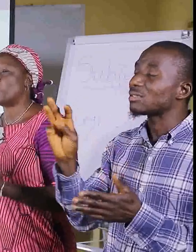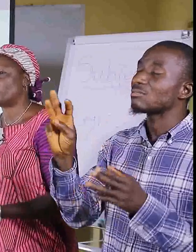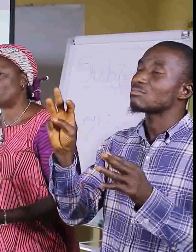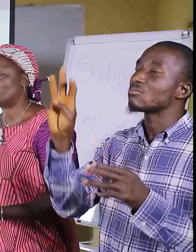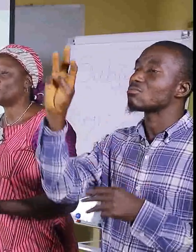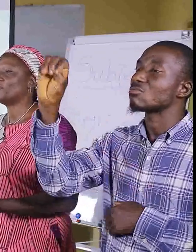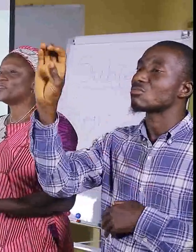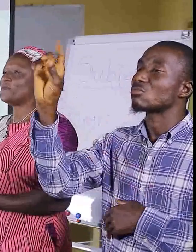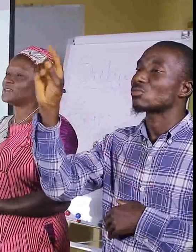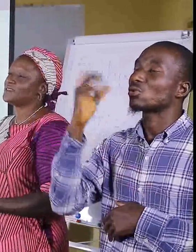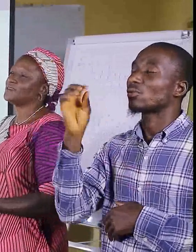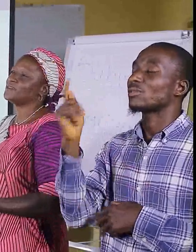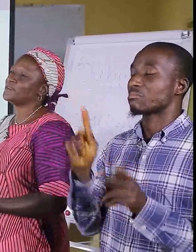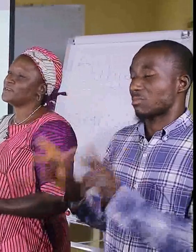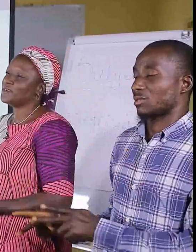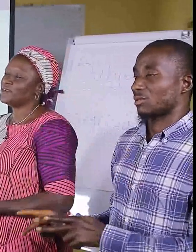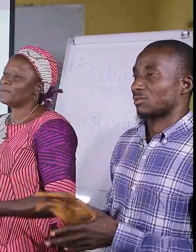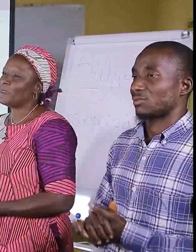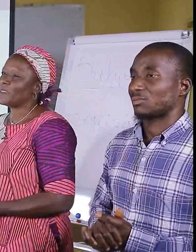mode of the person